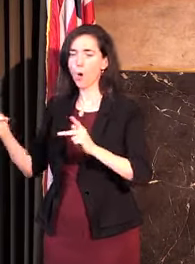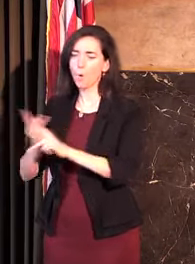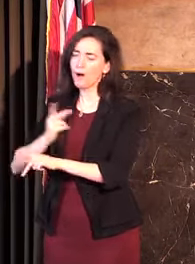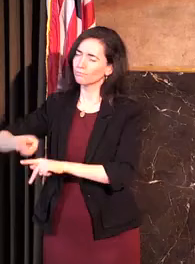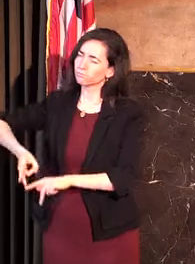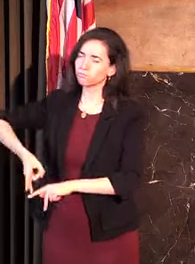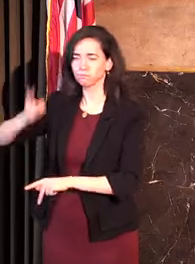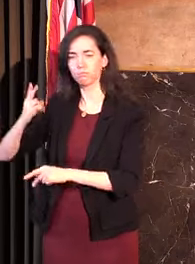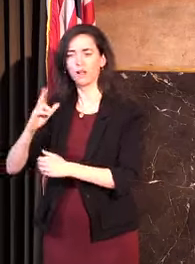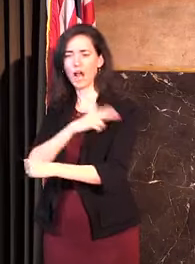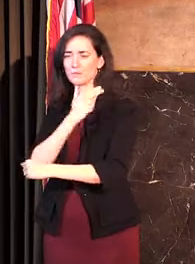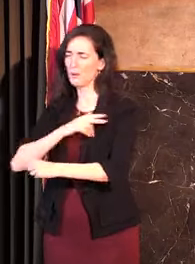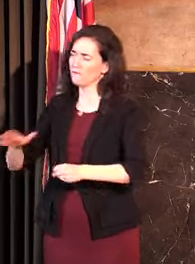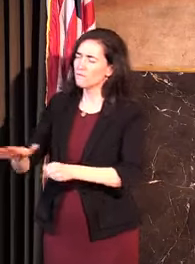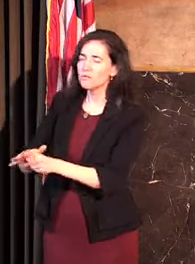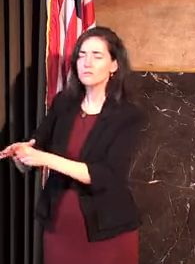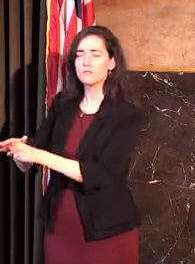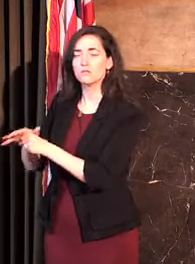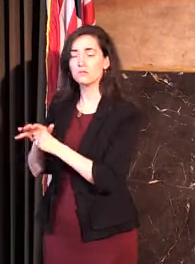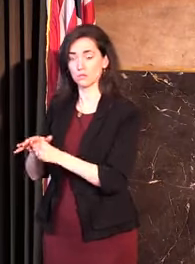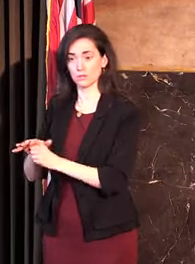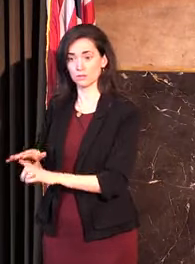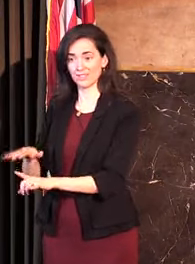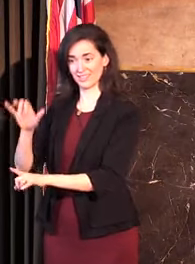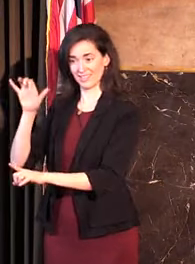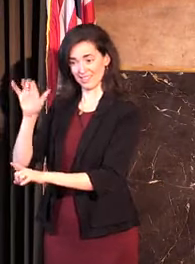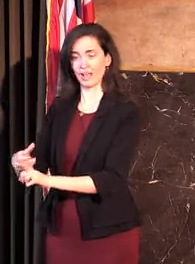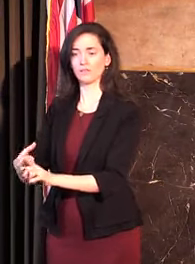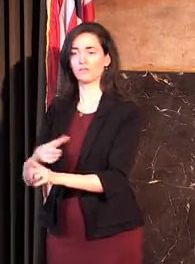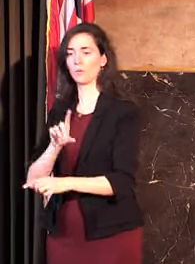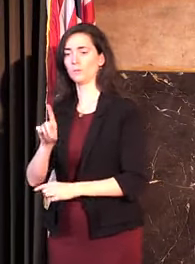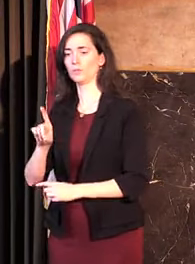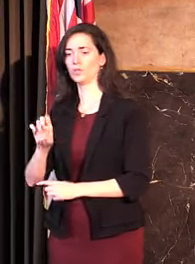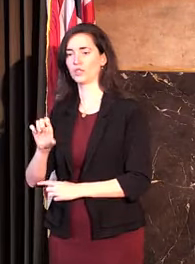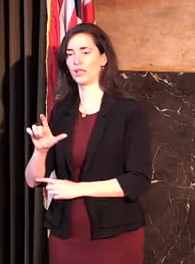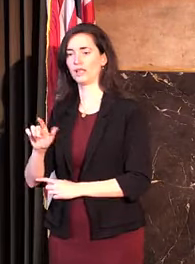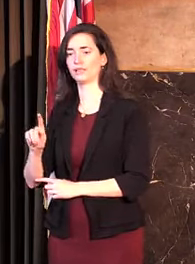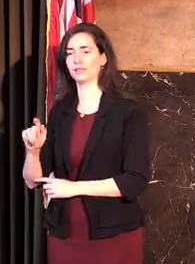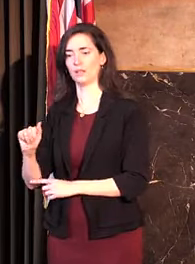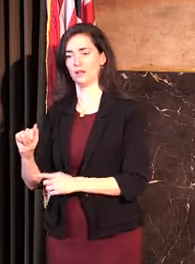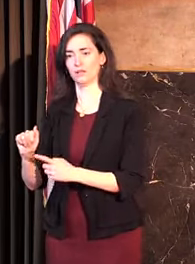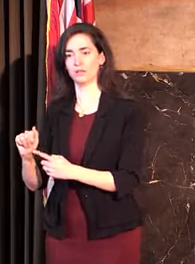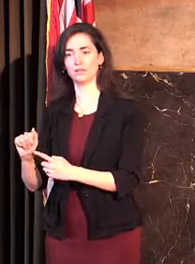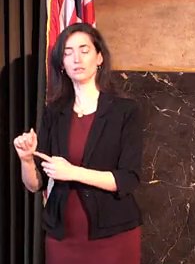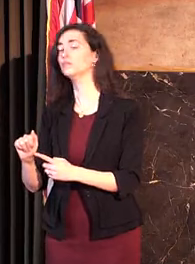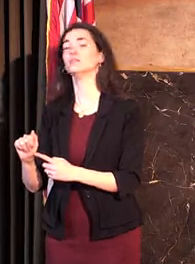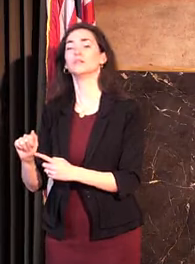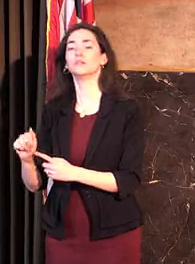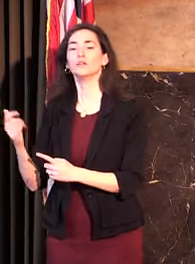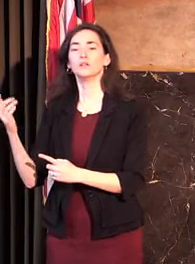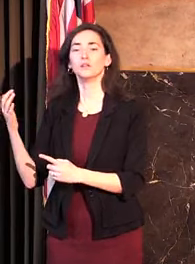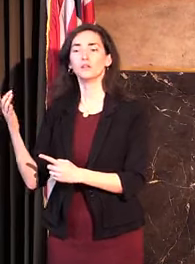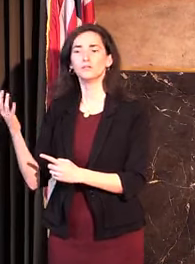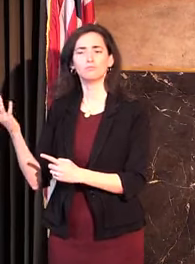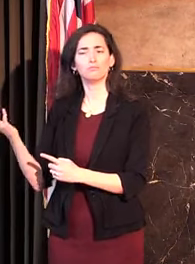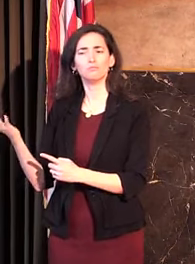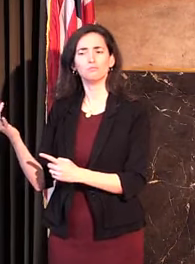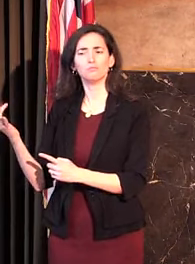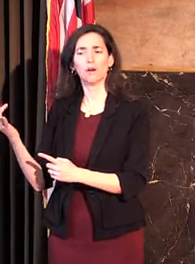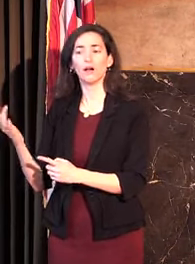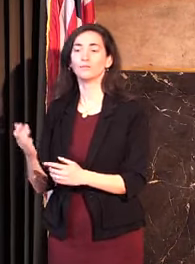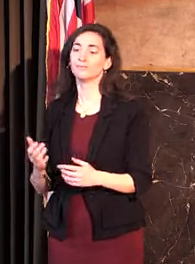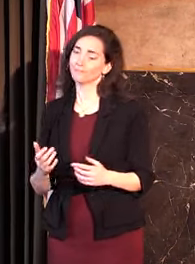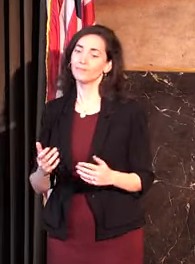we've experienced to date, primarily because of transmission to and infection of those who were